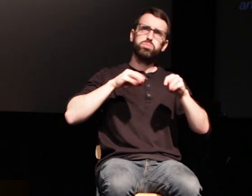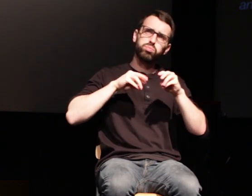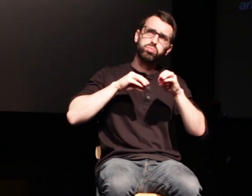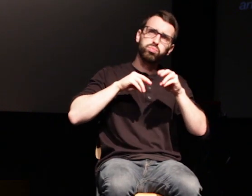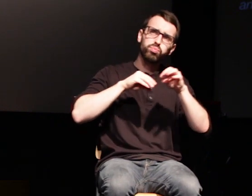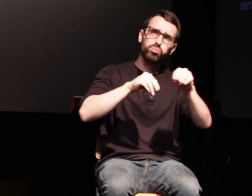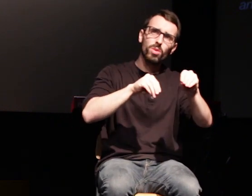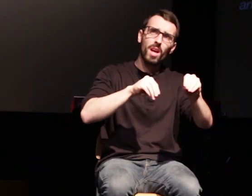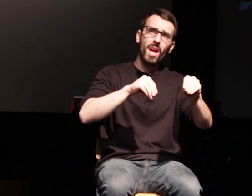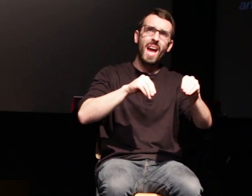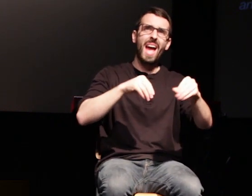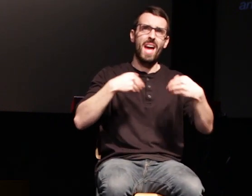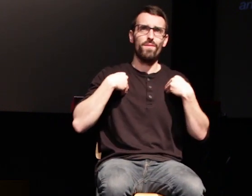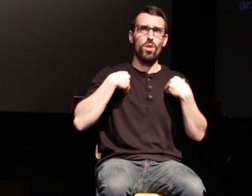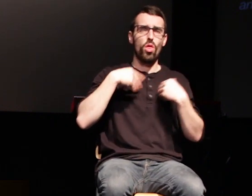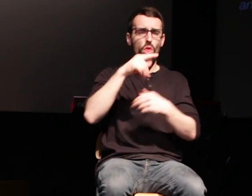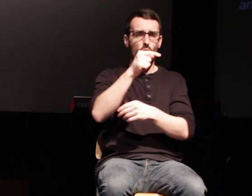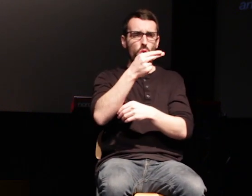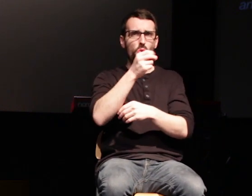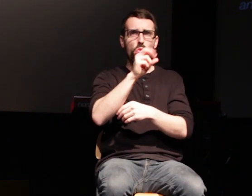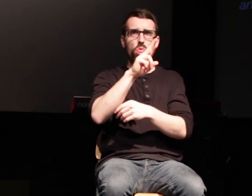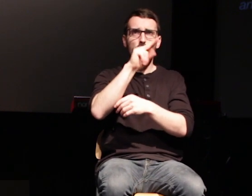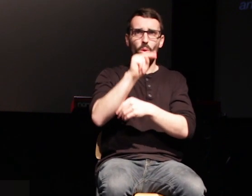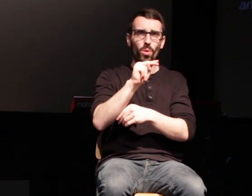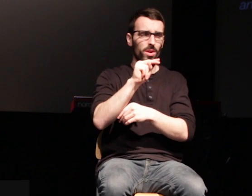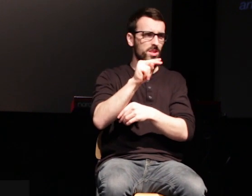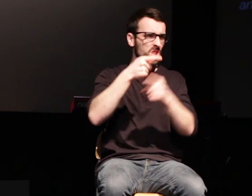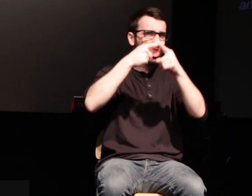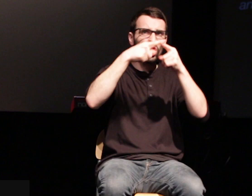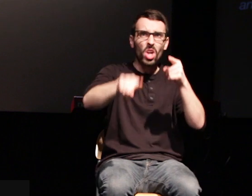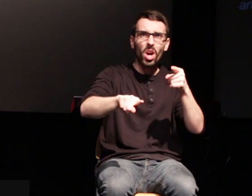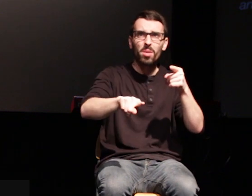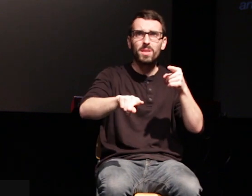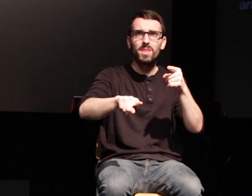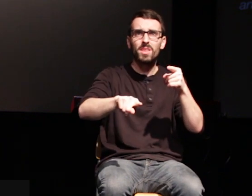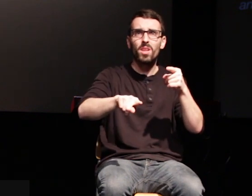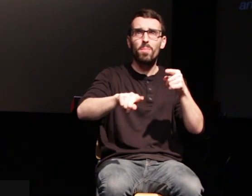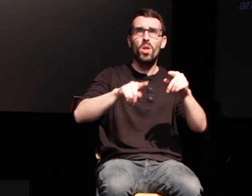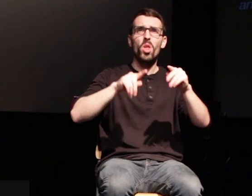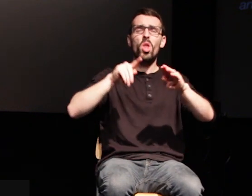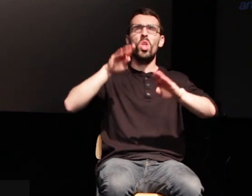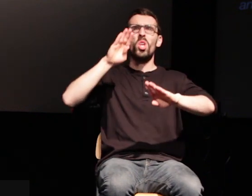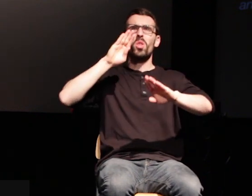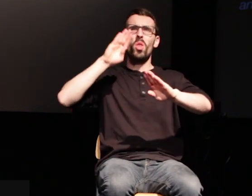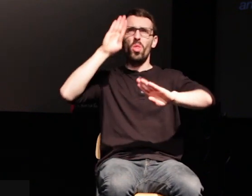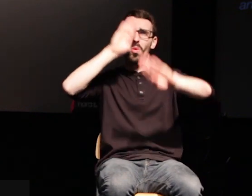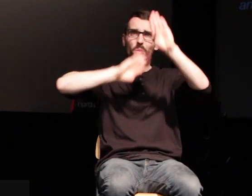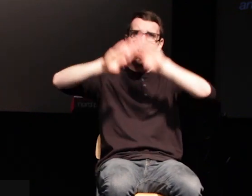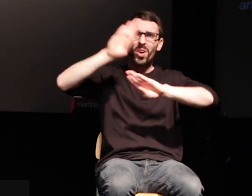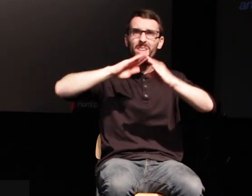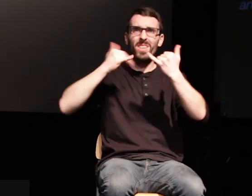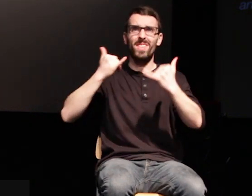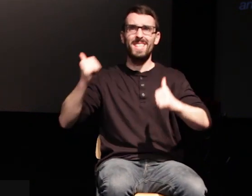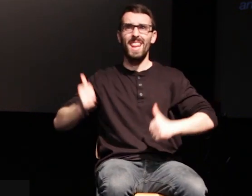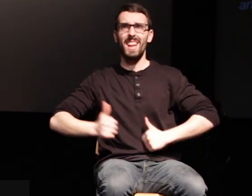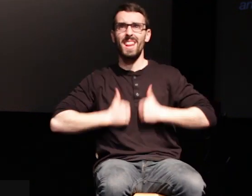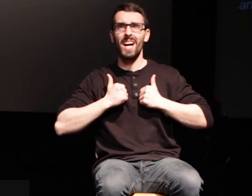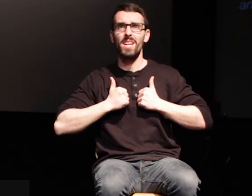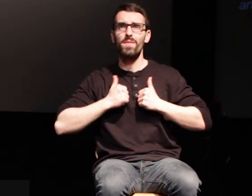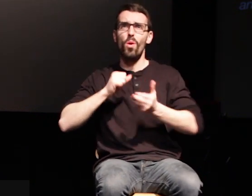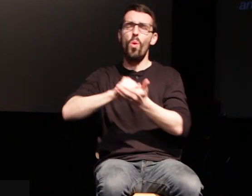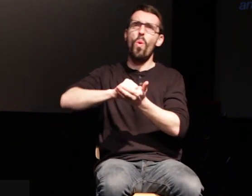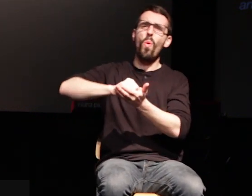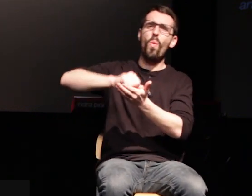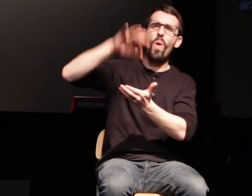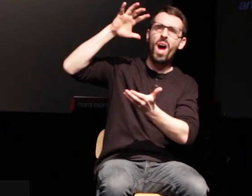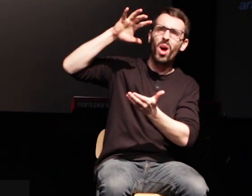word. But the worries of this life, the deceitfulness of wealth, and the desires